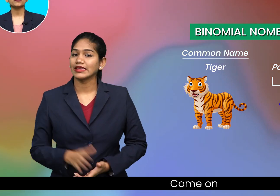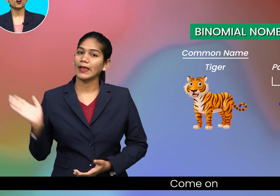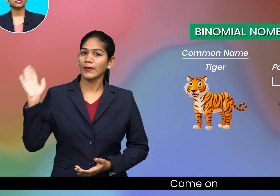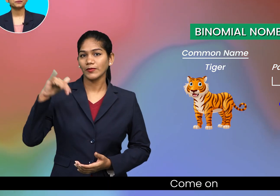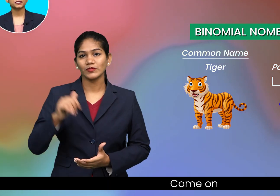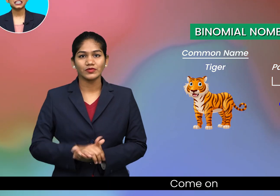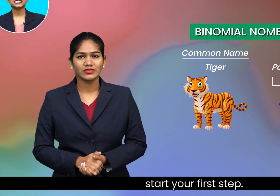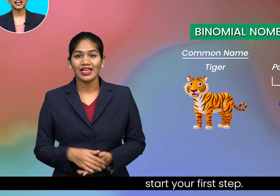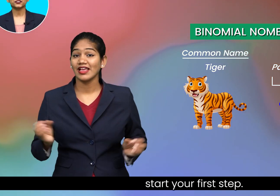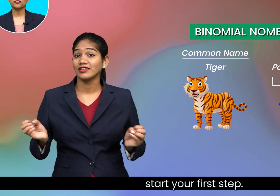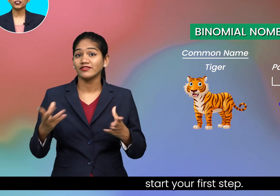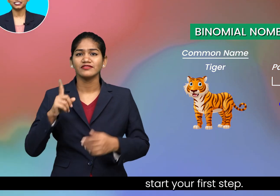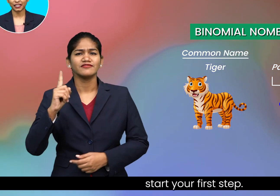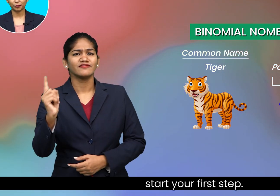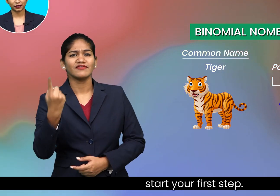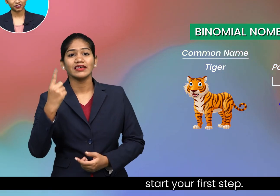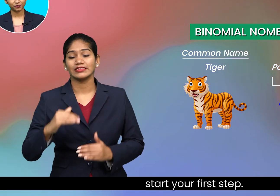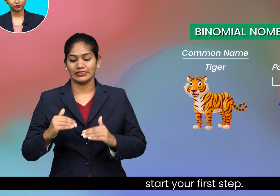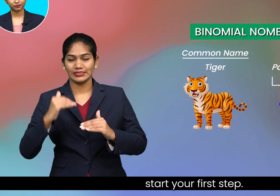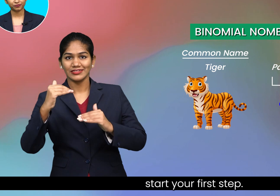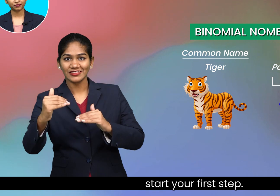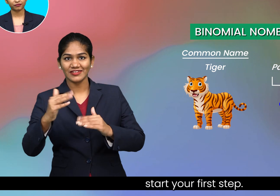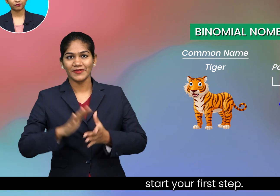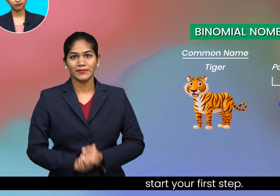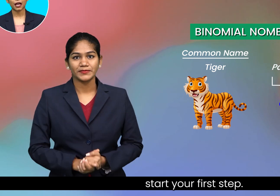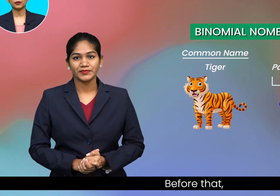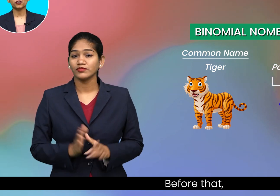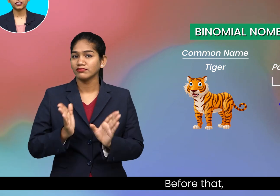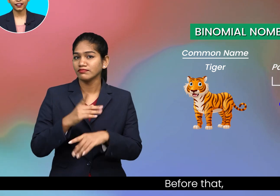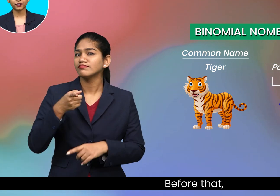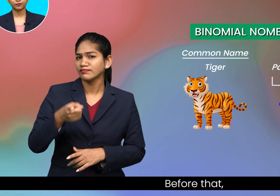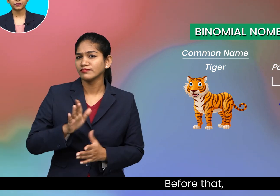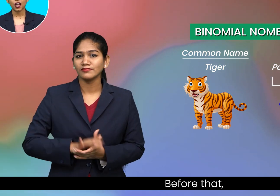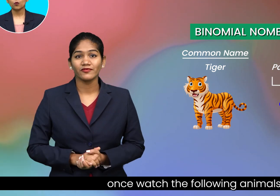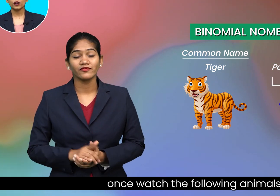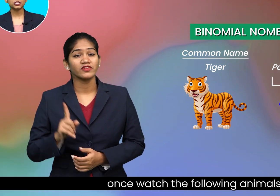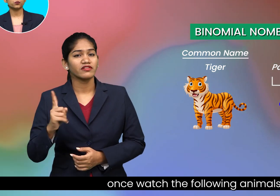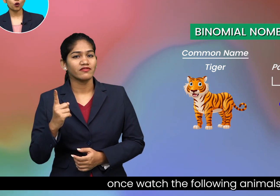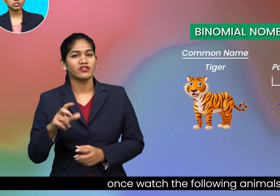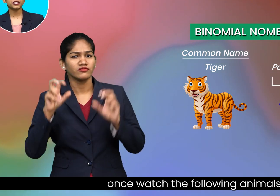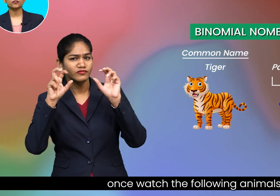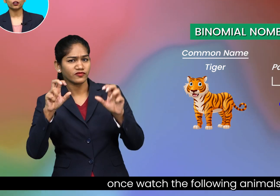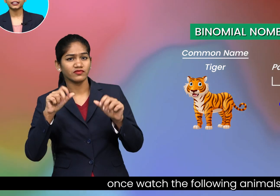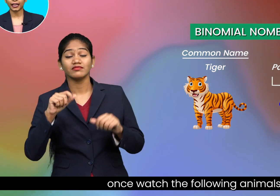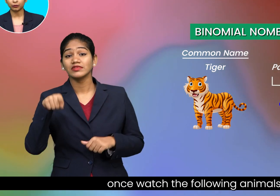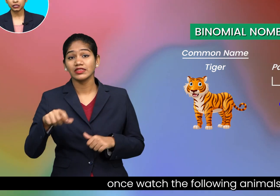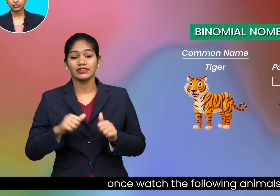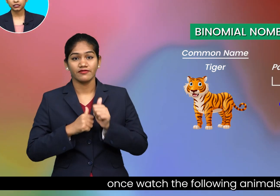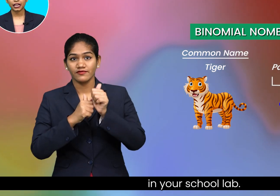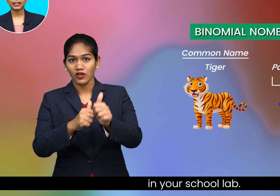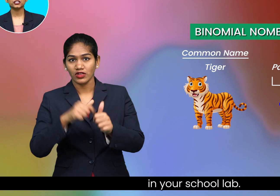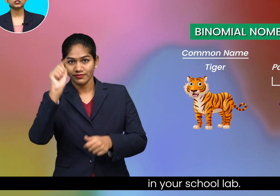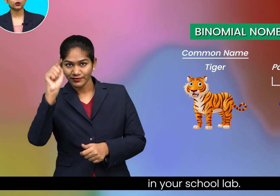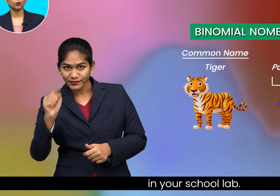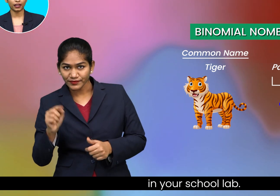Come on, start your first step. Before that, once watch the following animals